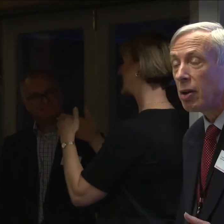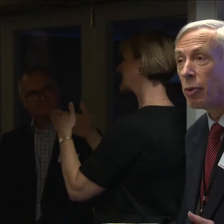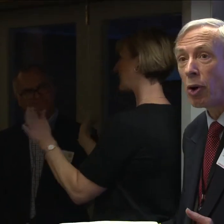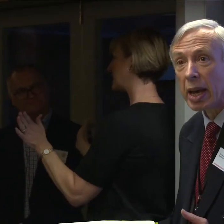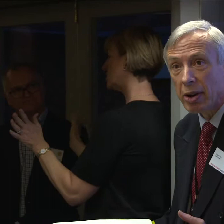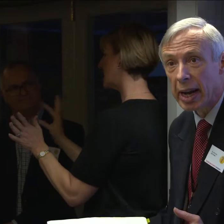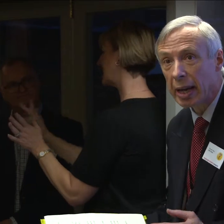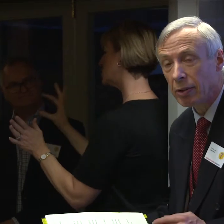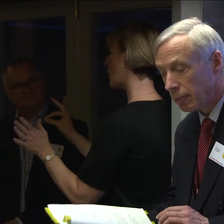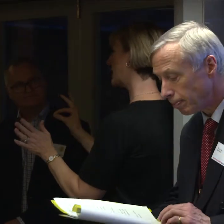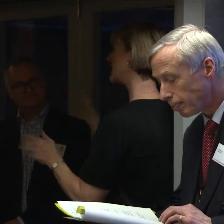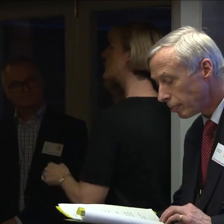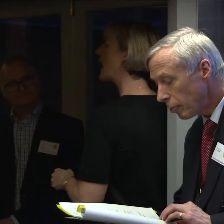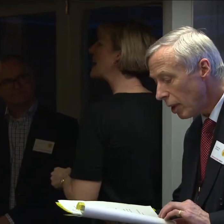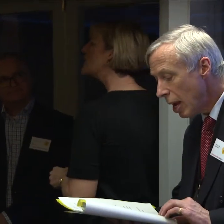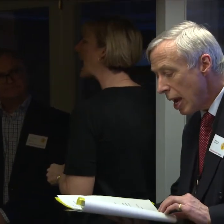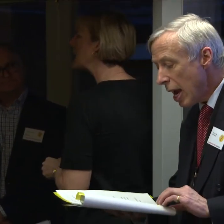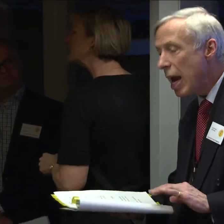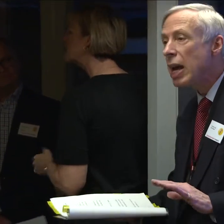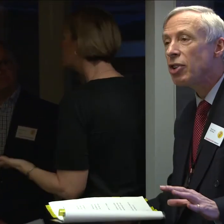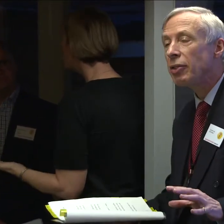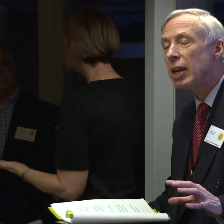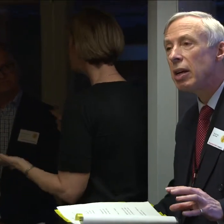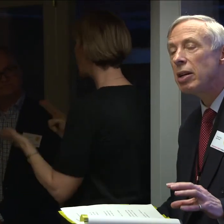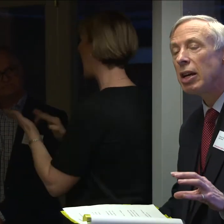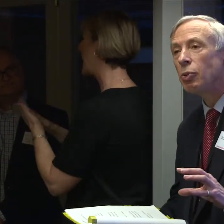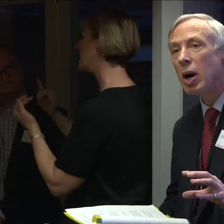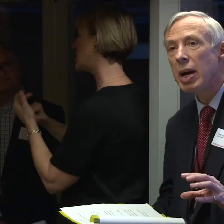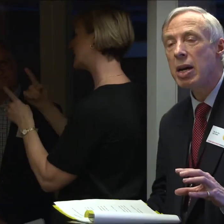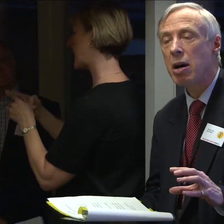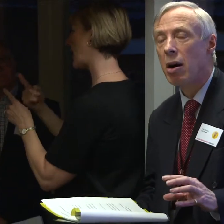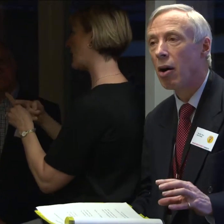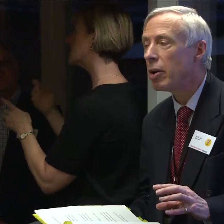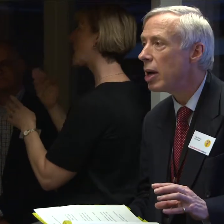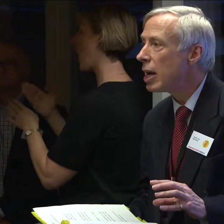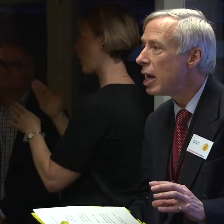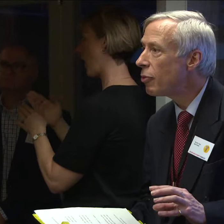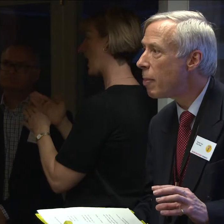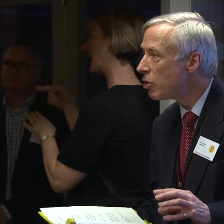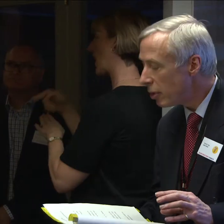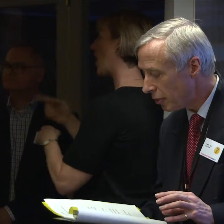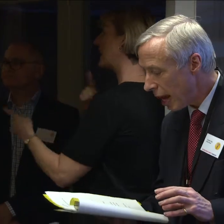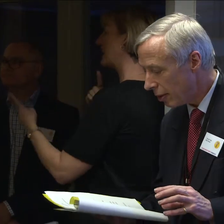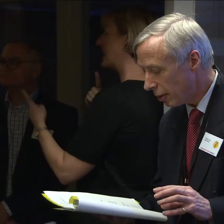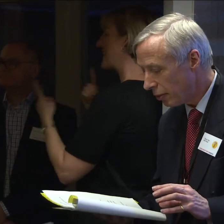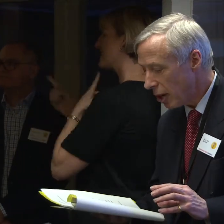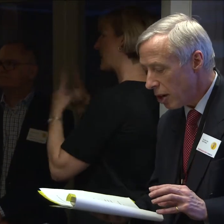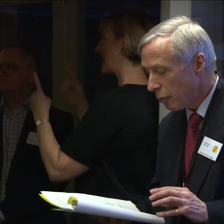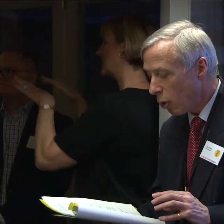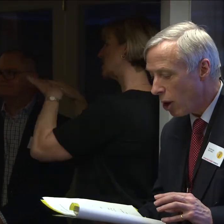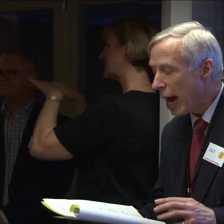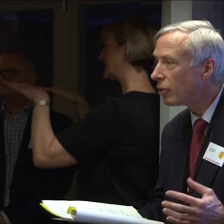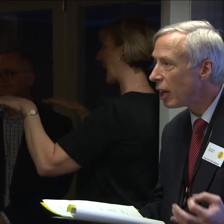for hearing aids. NHS England is working on information standards